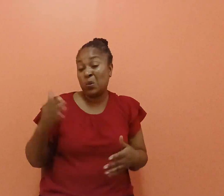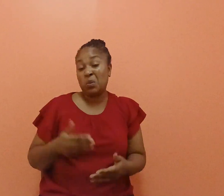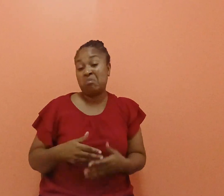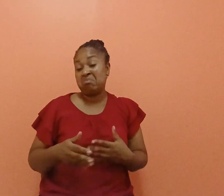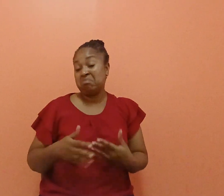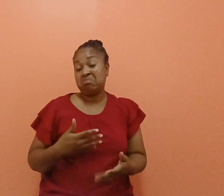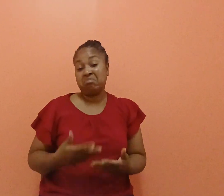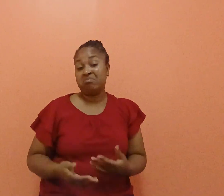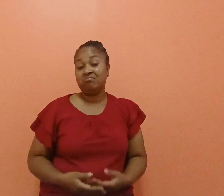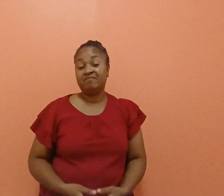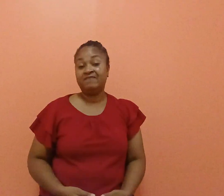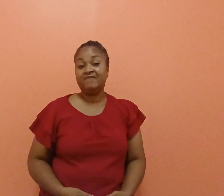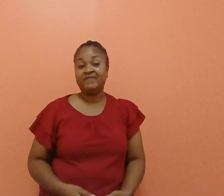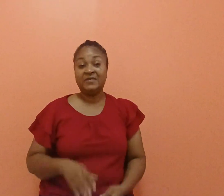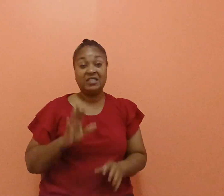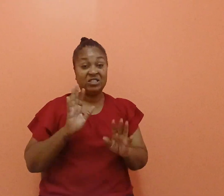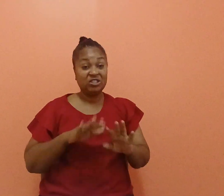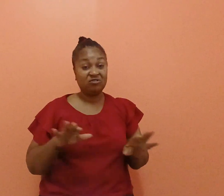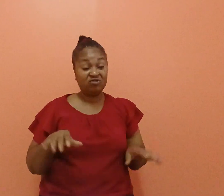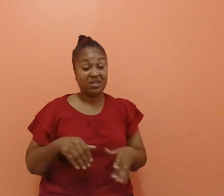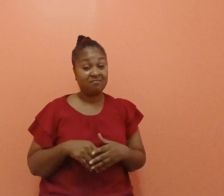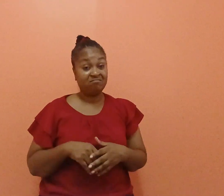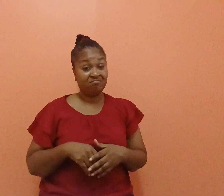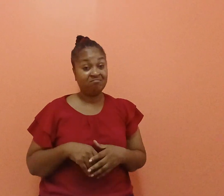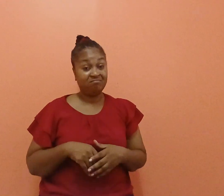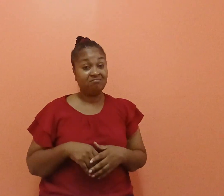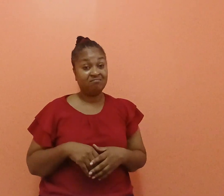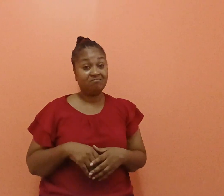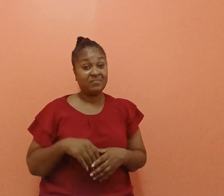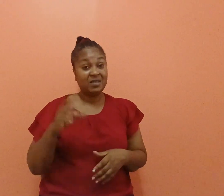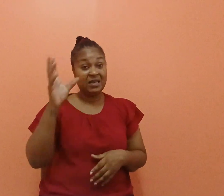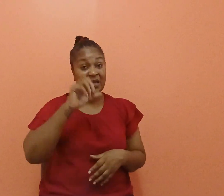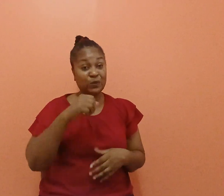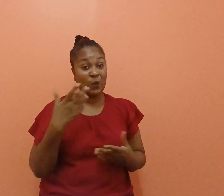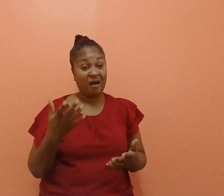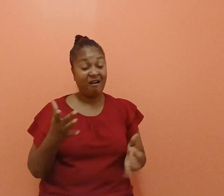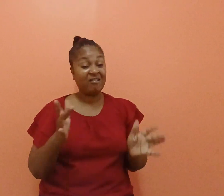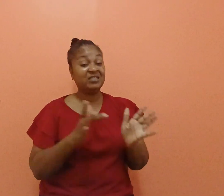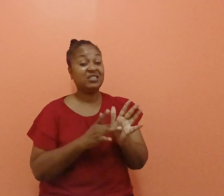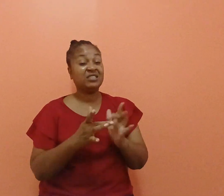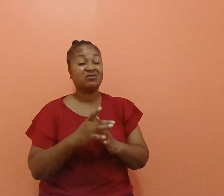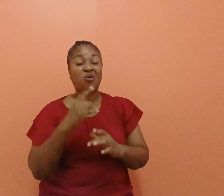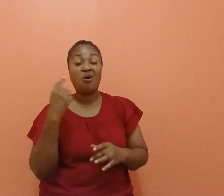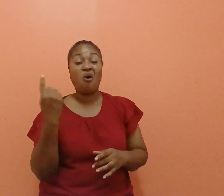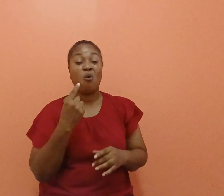And children, Jesus is always with you too.